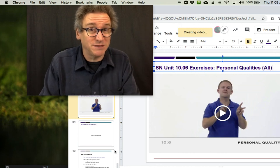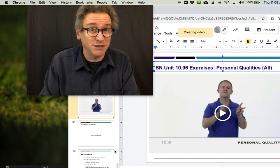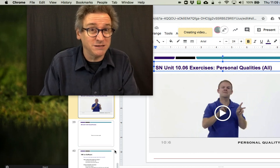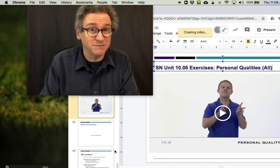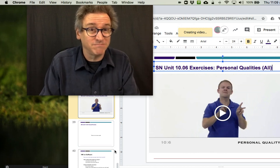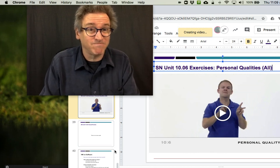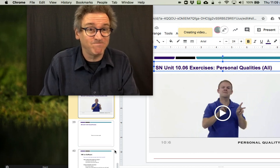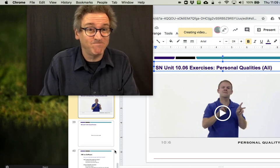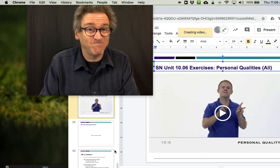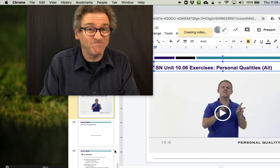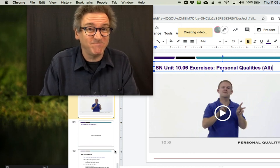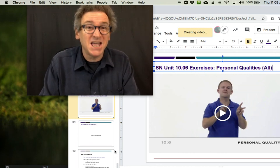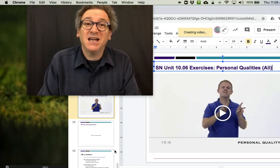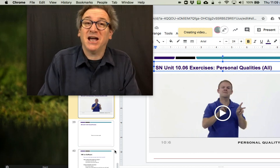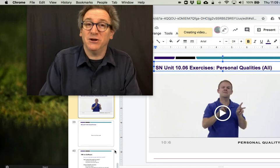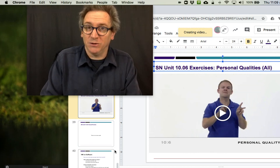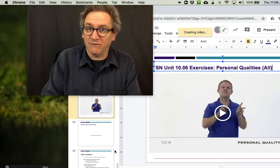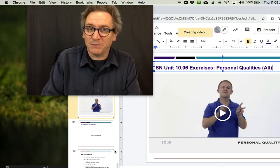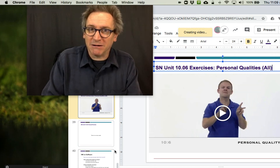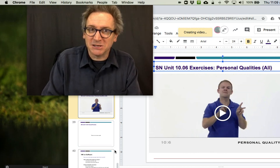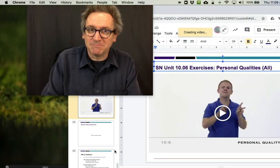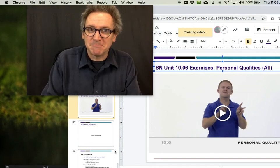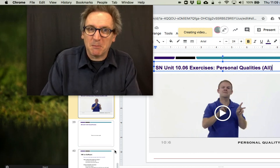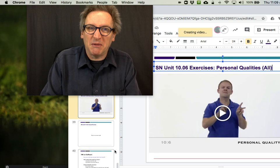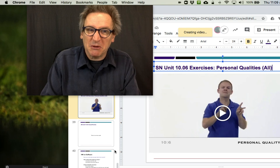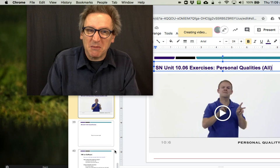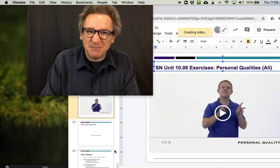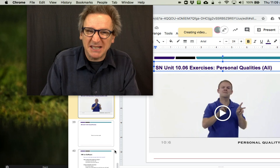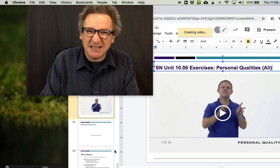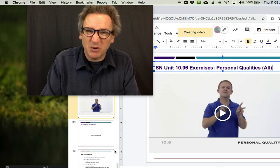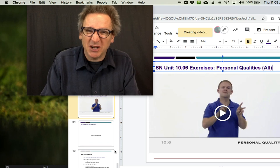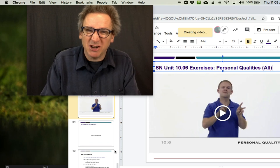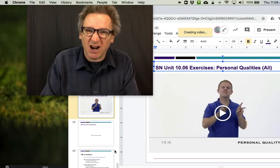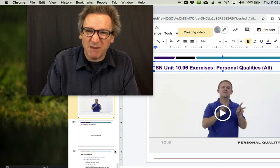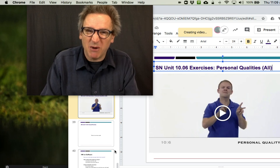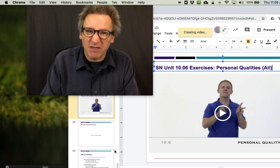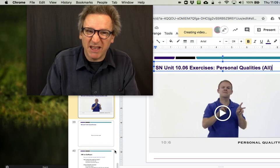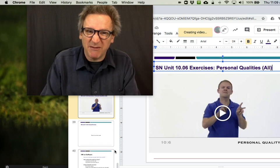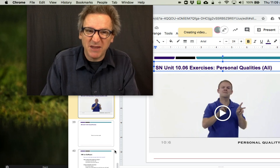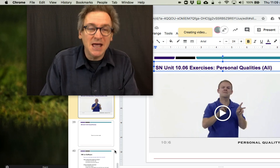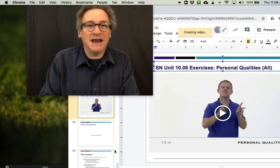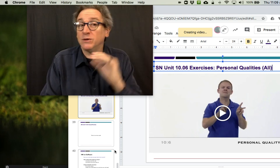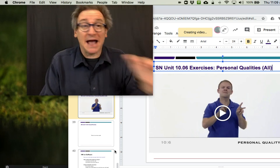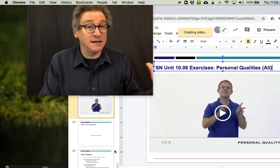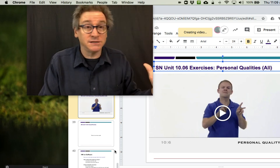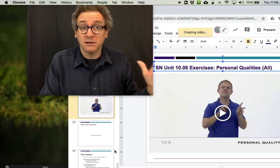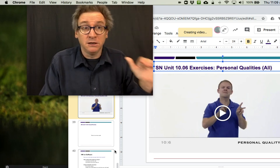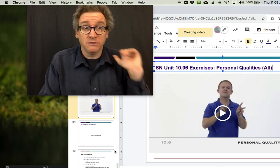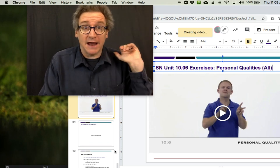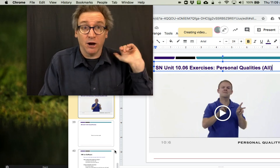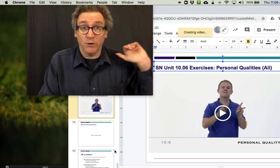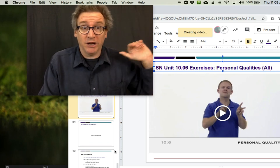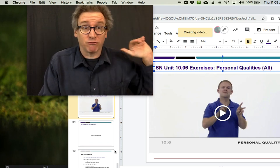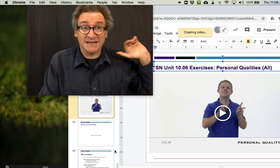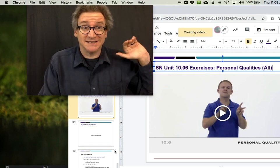If you have siblings, I know you love your parents, but there must be stuff you could talk about. And everyone has